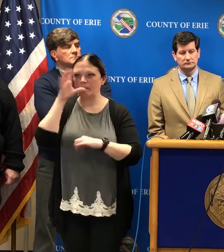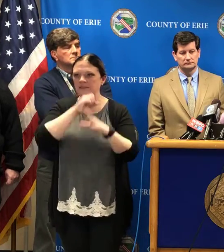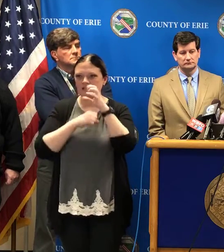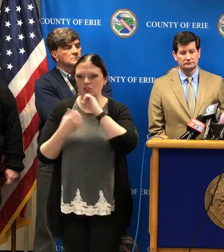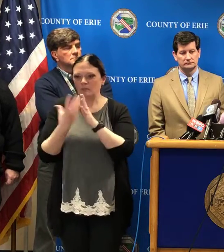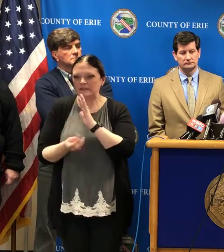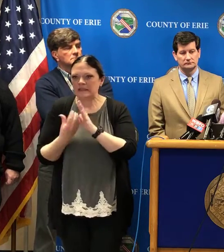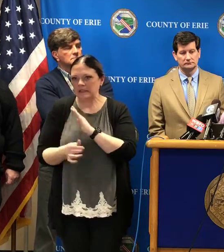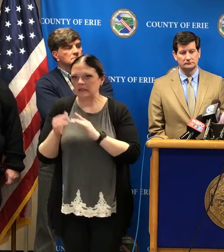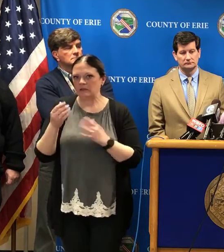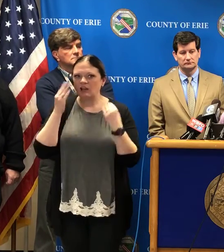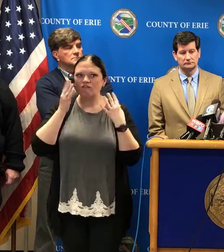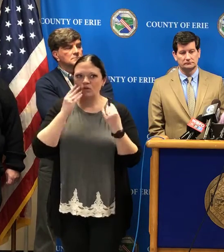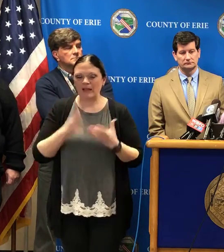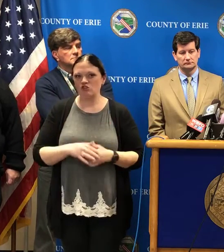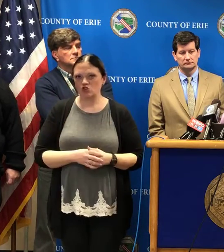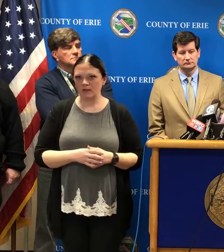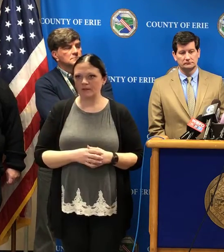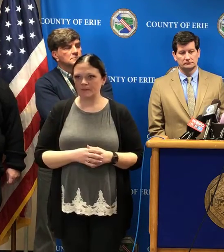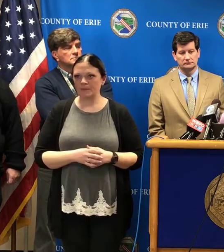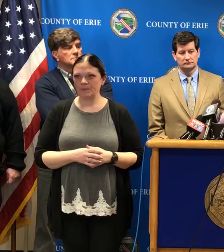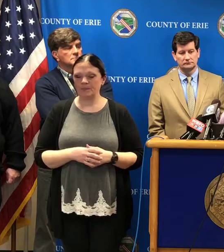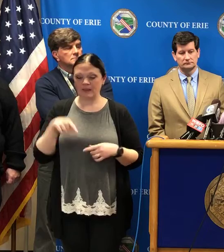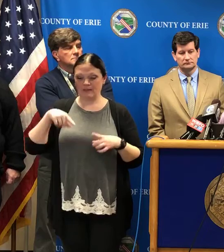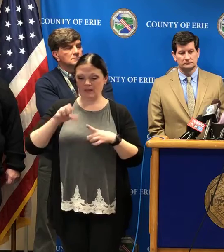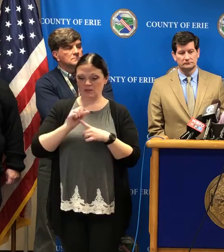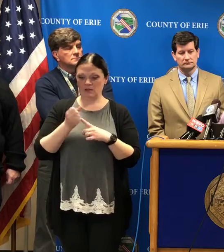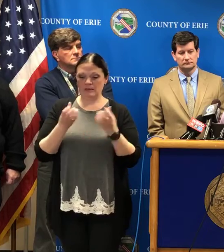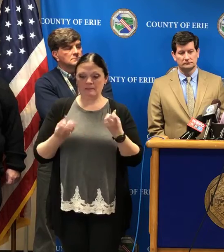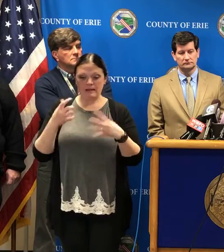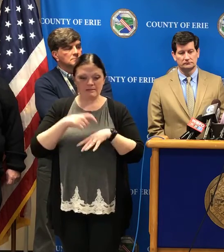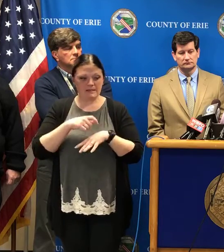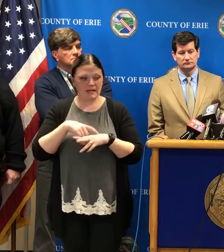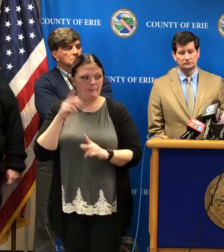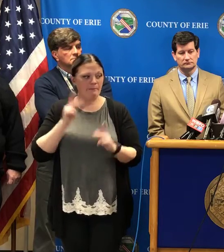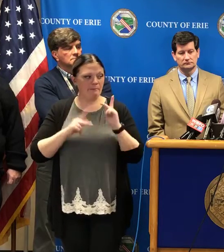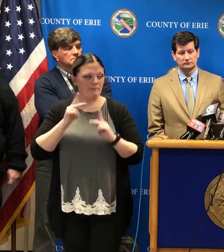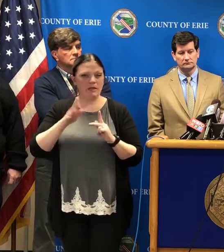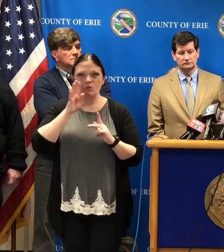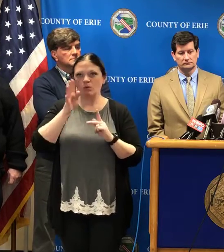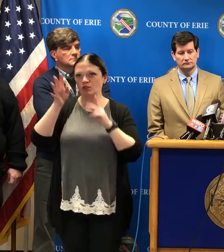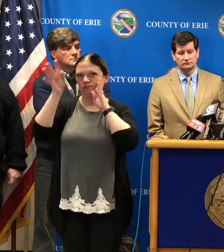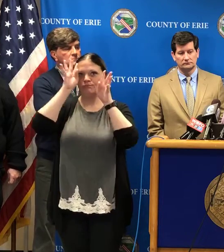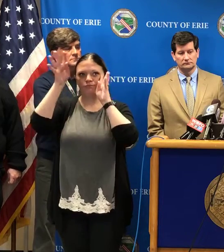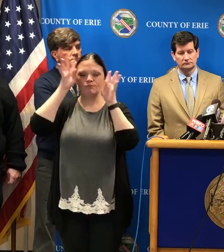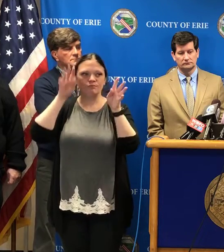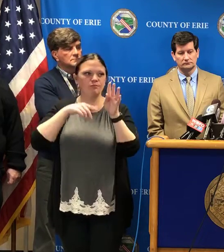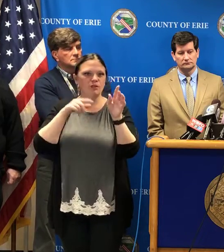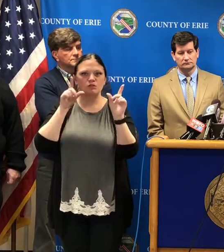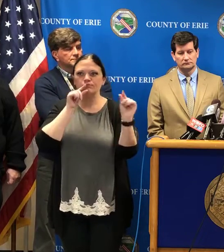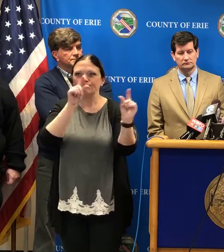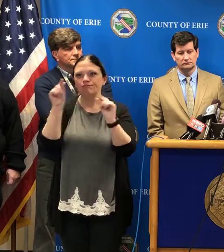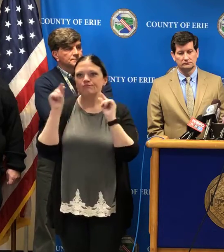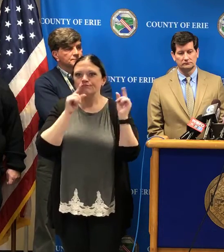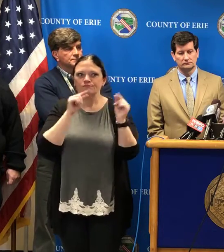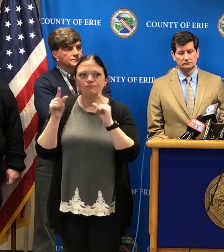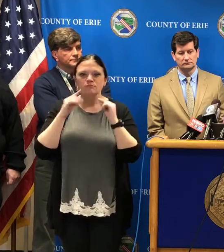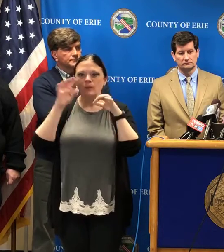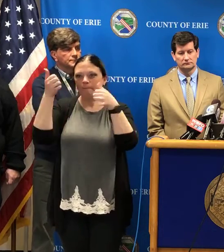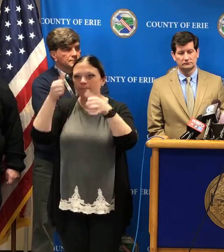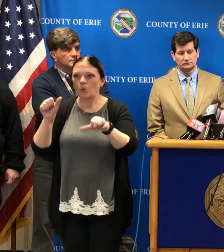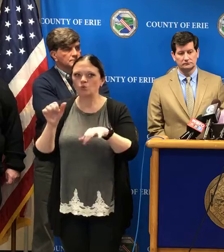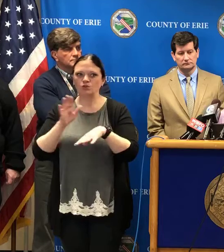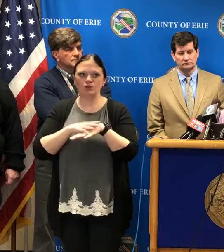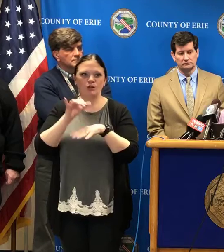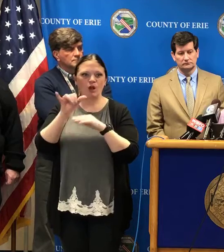information. And in these circumstances, many times people will make things up and spread false rumors and, post it